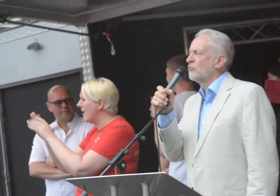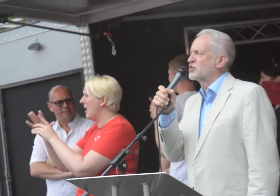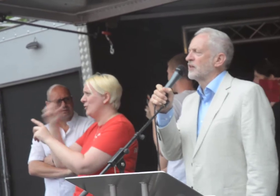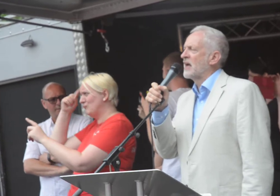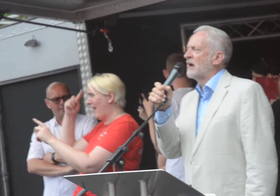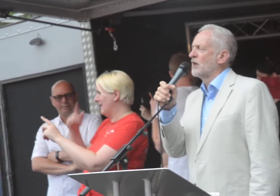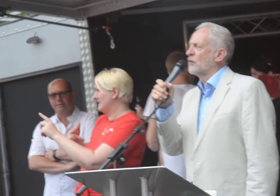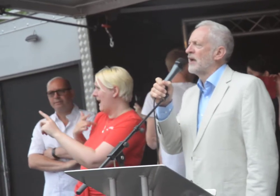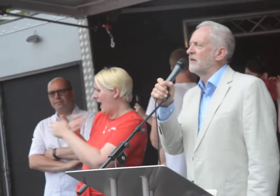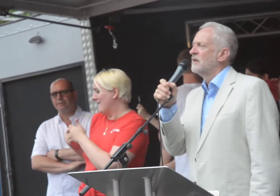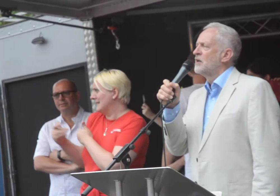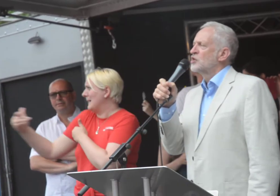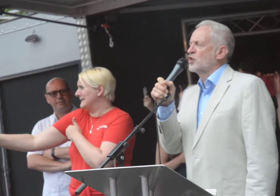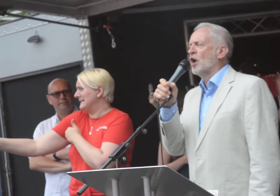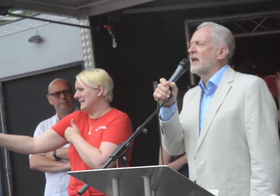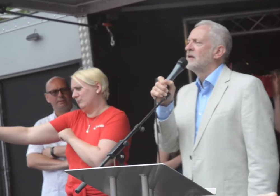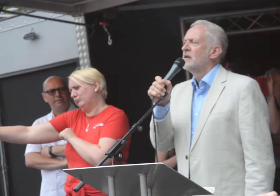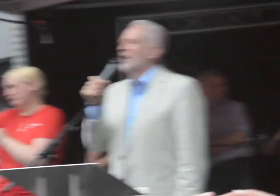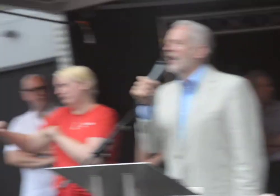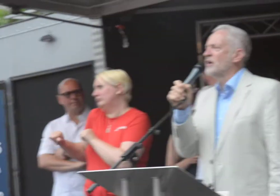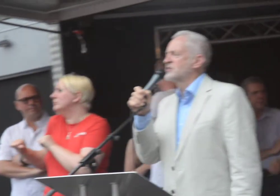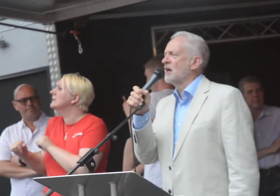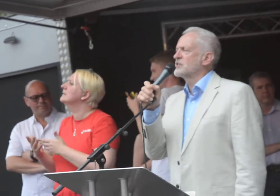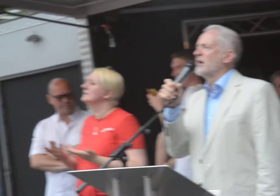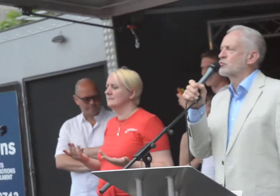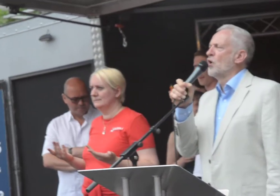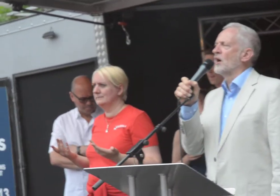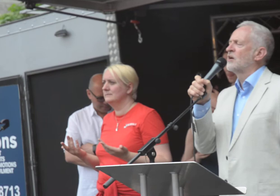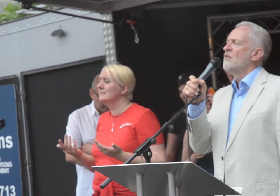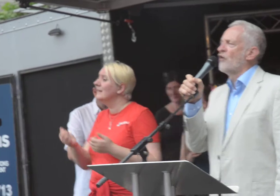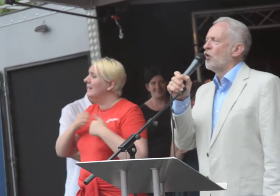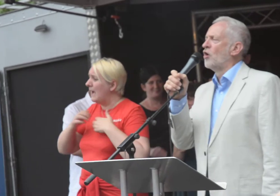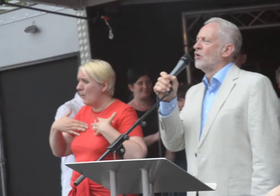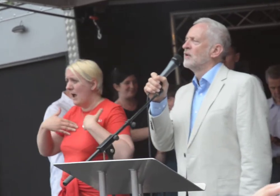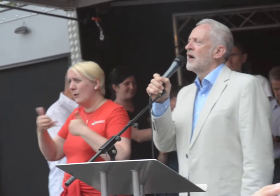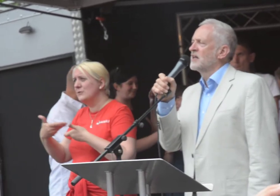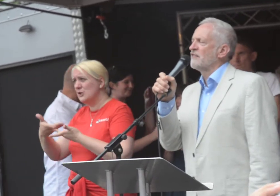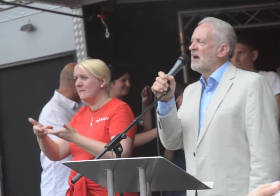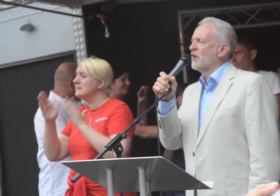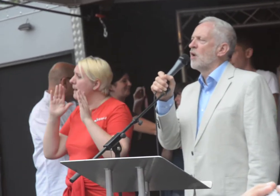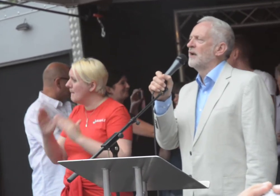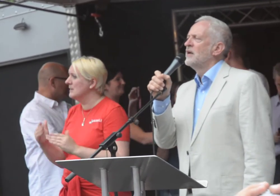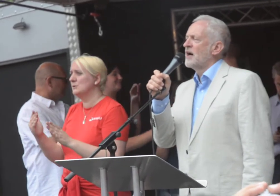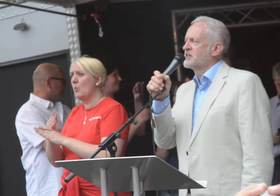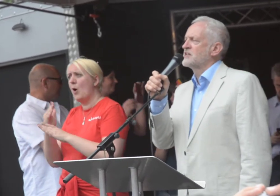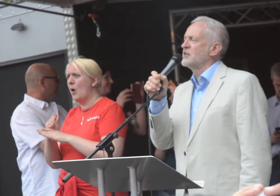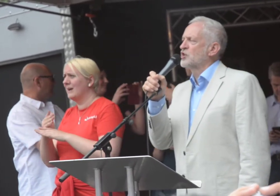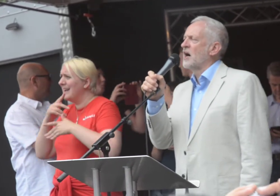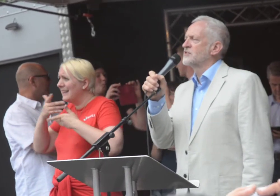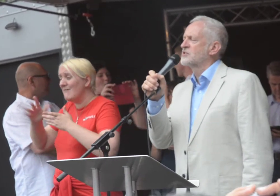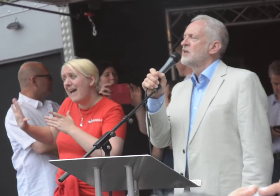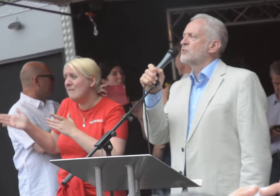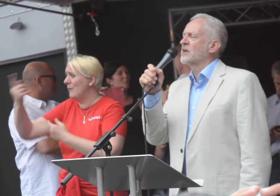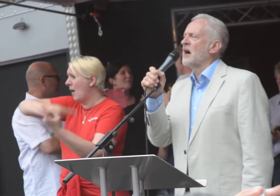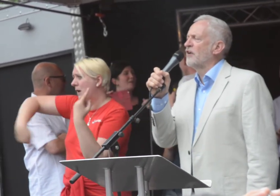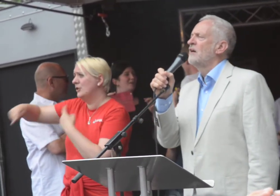the richer the area you're in. Surely our health service must work for all and give everyone a decent